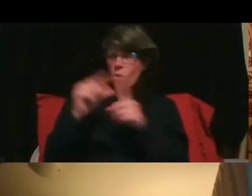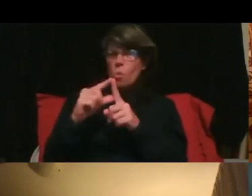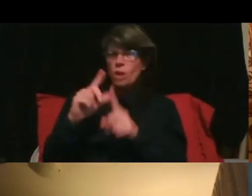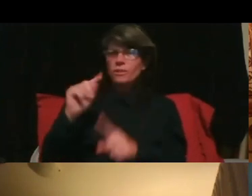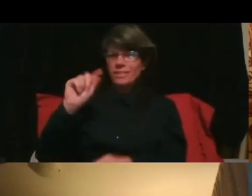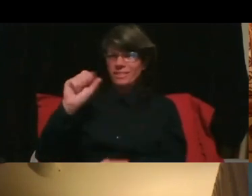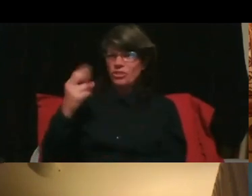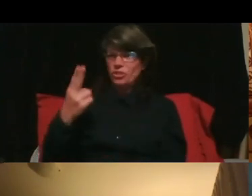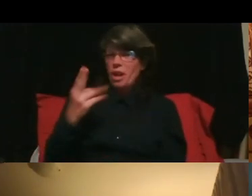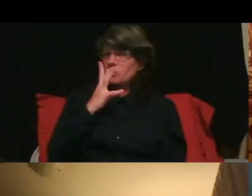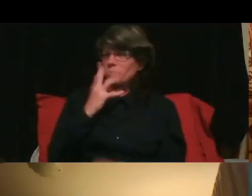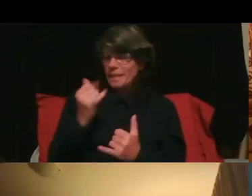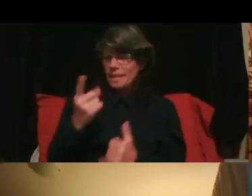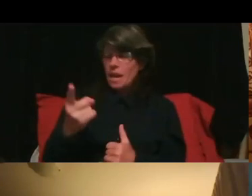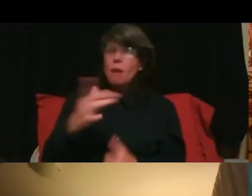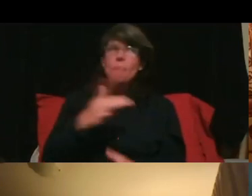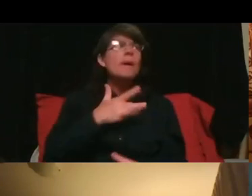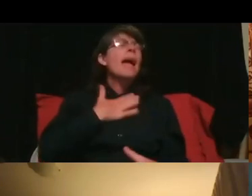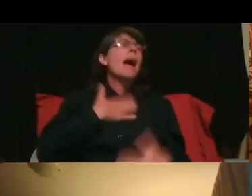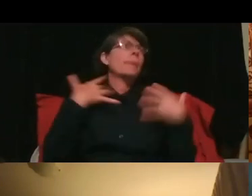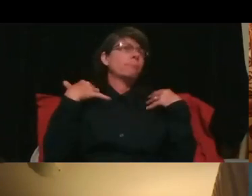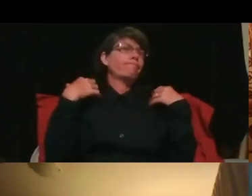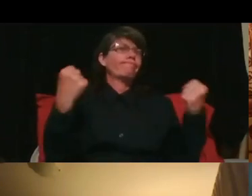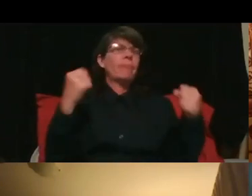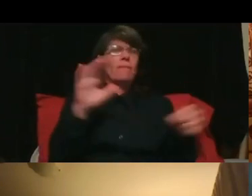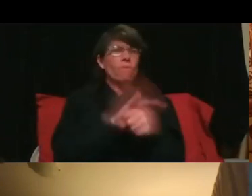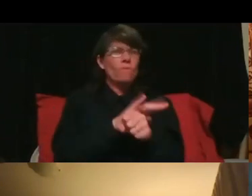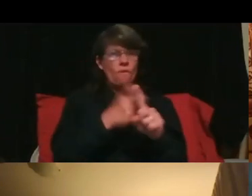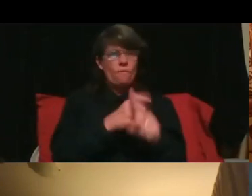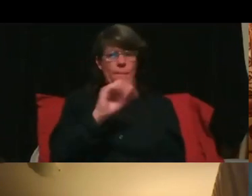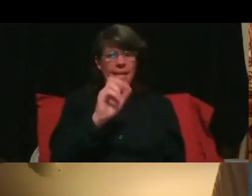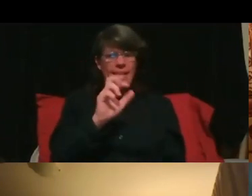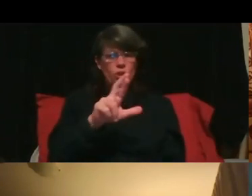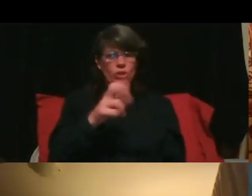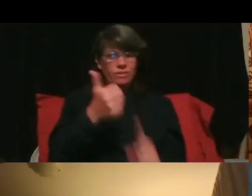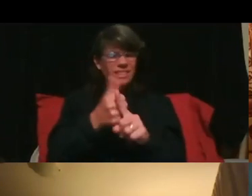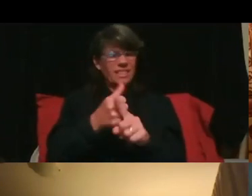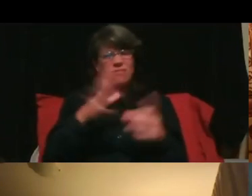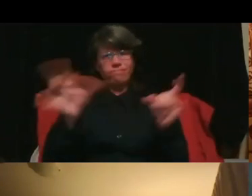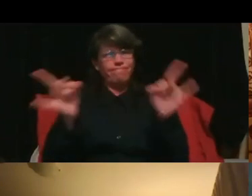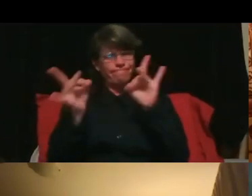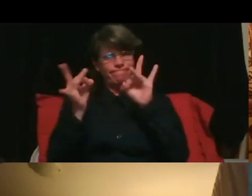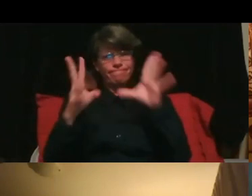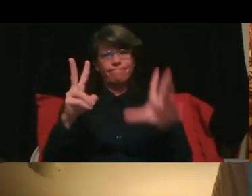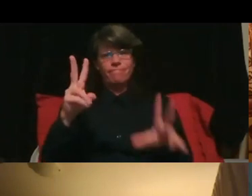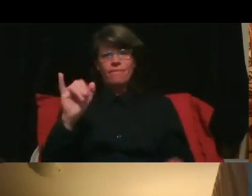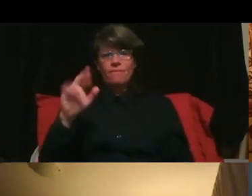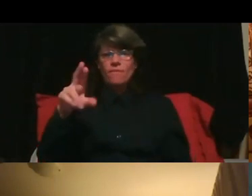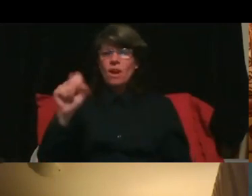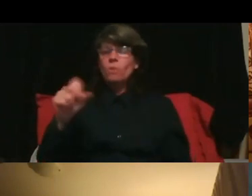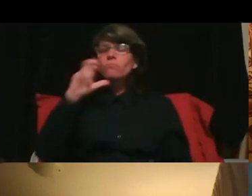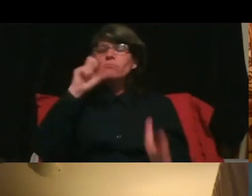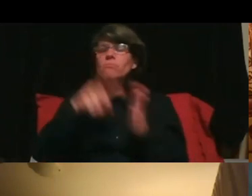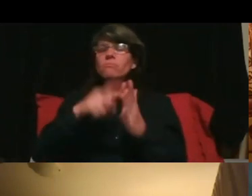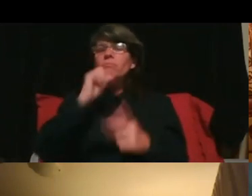glad you made a recovery from cancer. That's a nasty virus also. I wanted to acknowledge our sister,